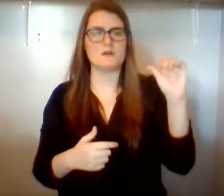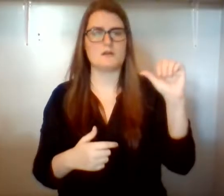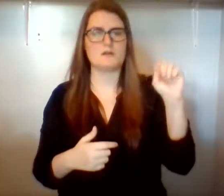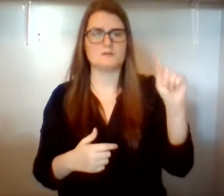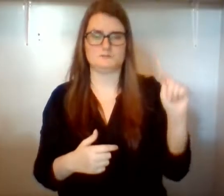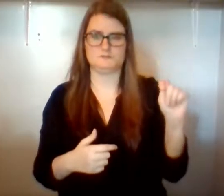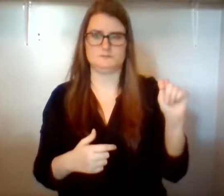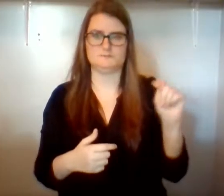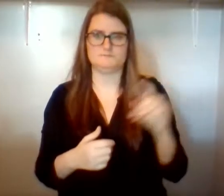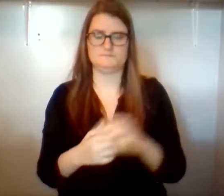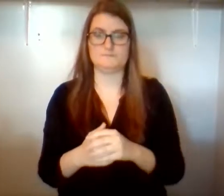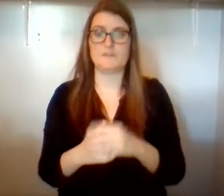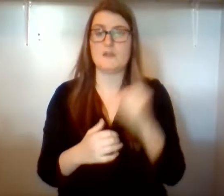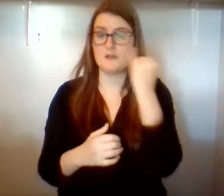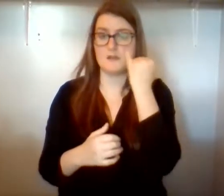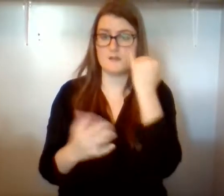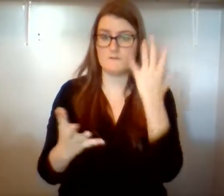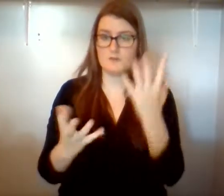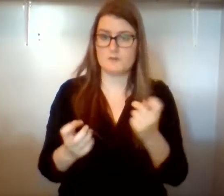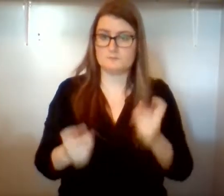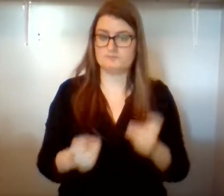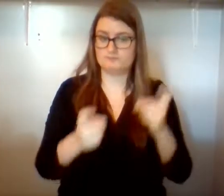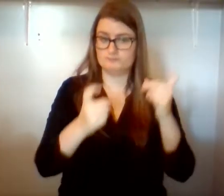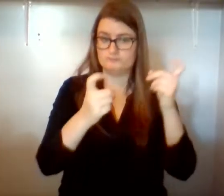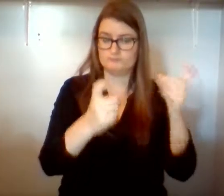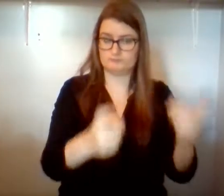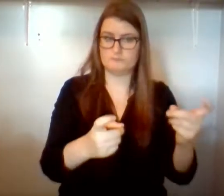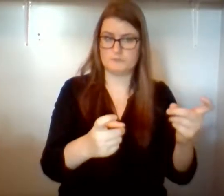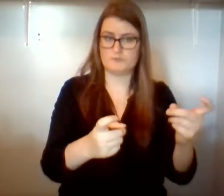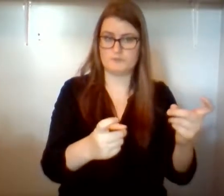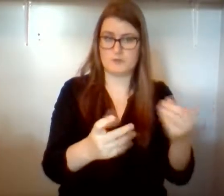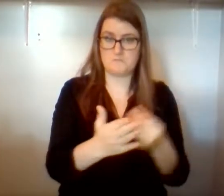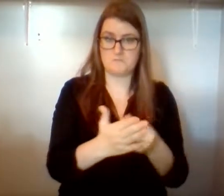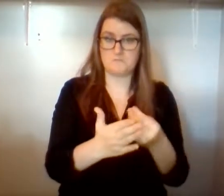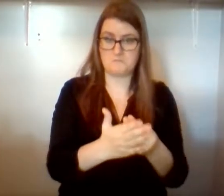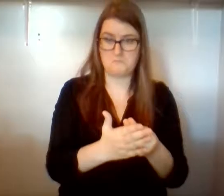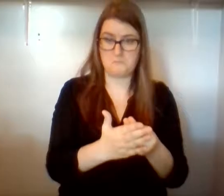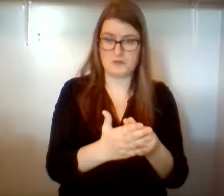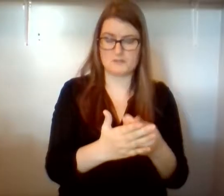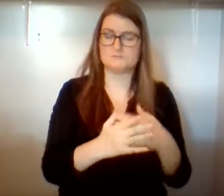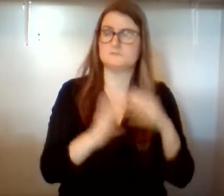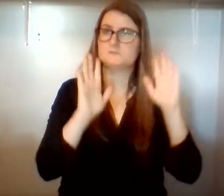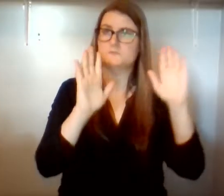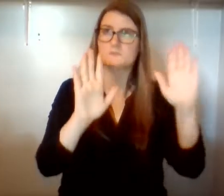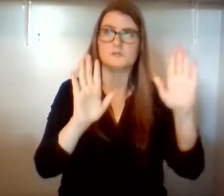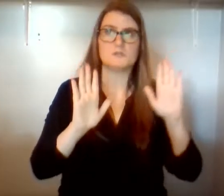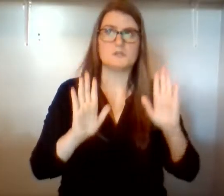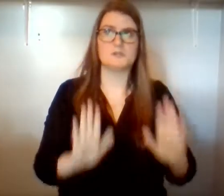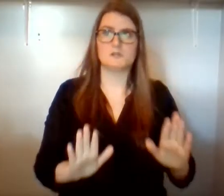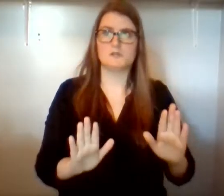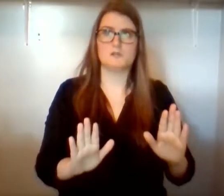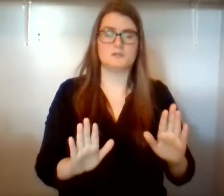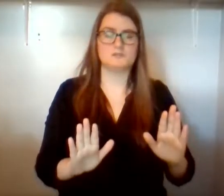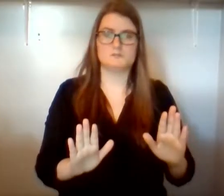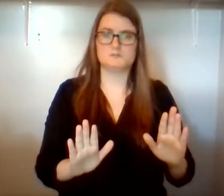God in 2015 is a lot of labor. And behind that labor are the prayerful financial donors around the world, listeners like you who